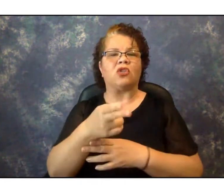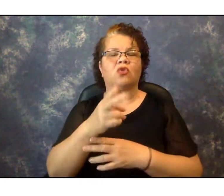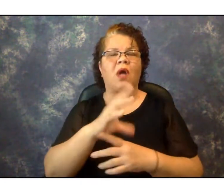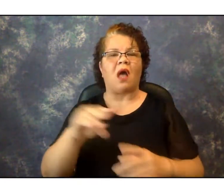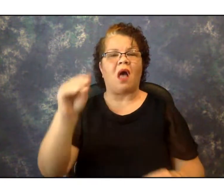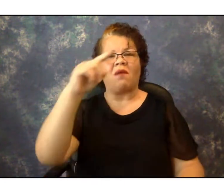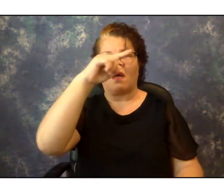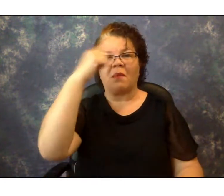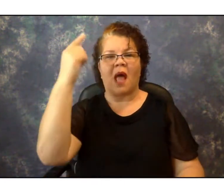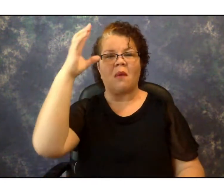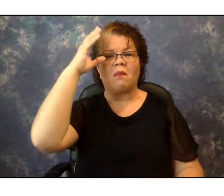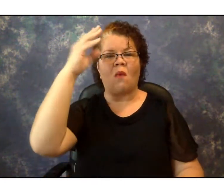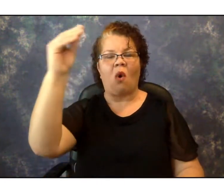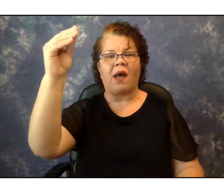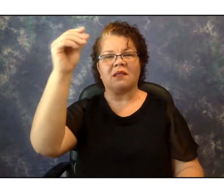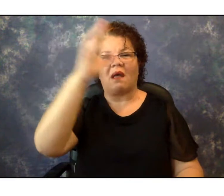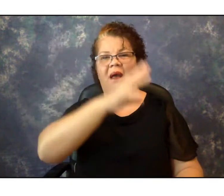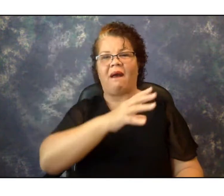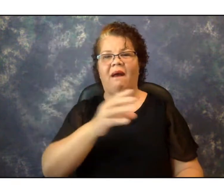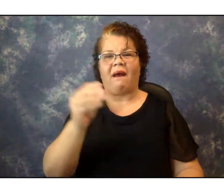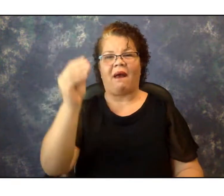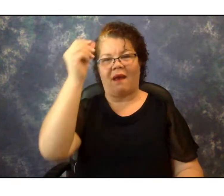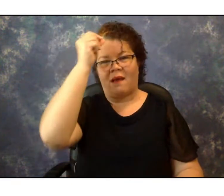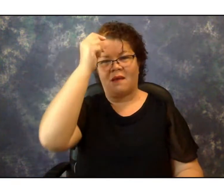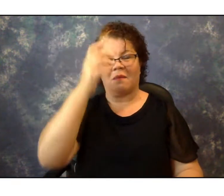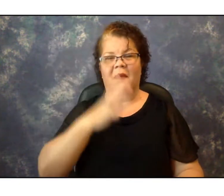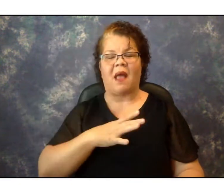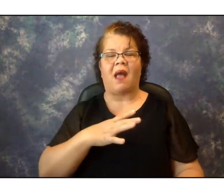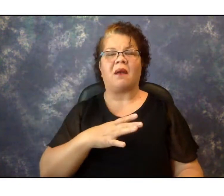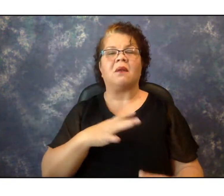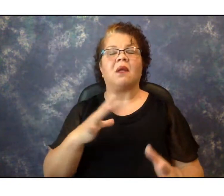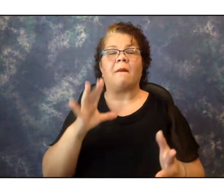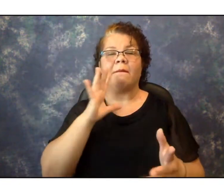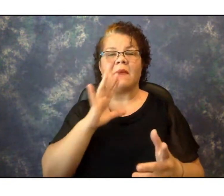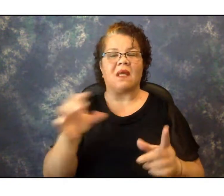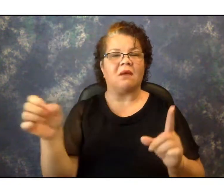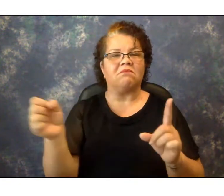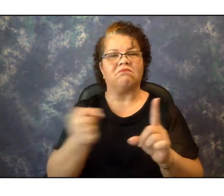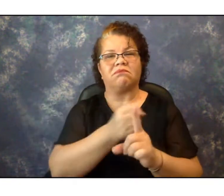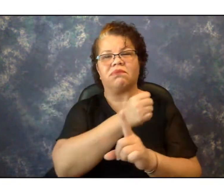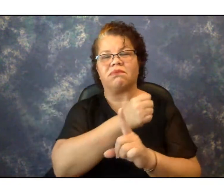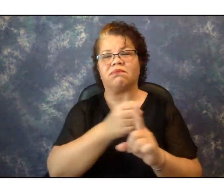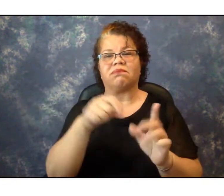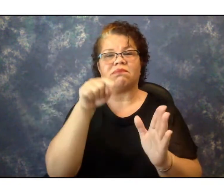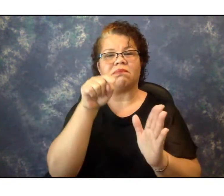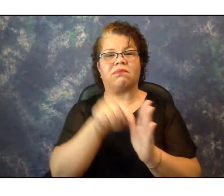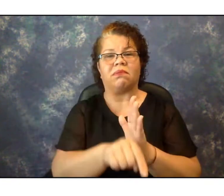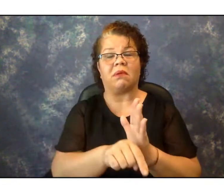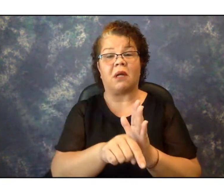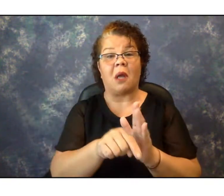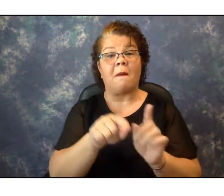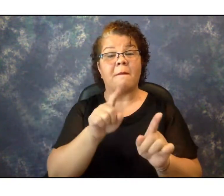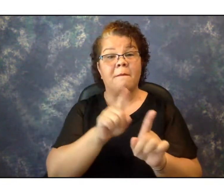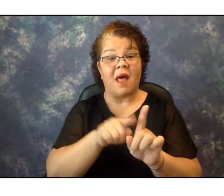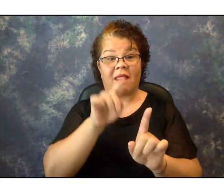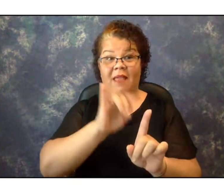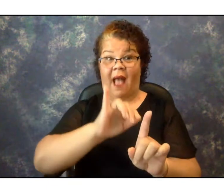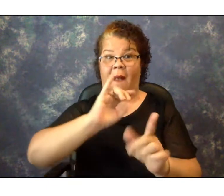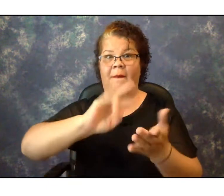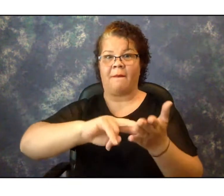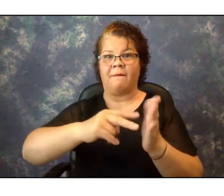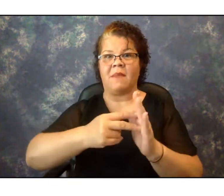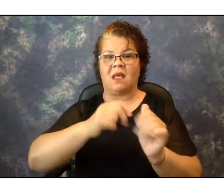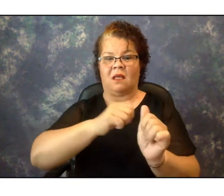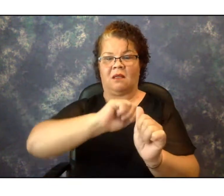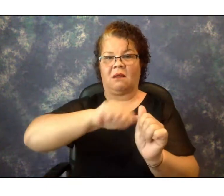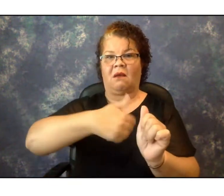lynched and brutalized. But we can also identify a long chain of Black mothers, right? We can start with our